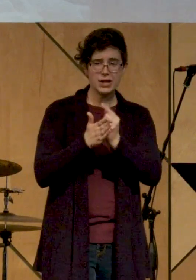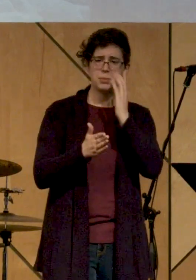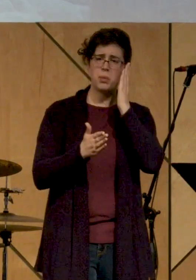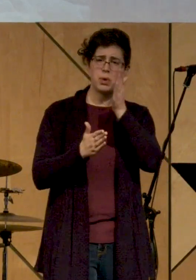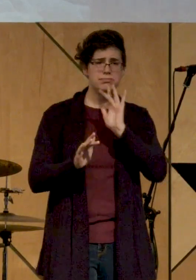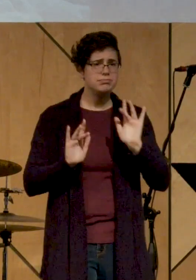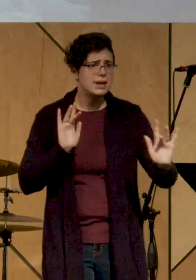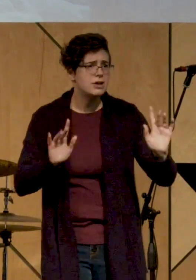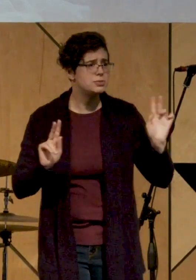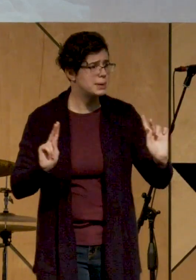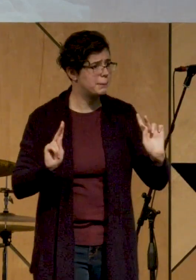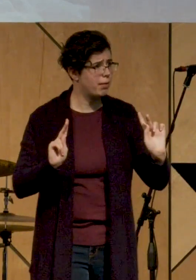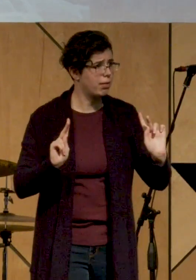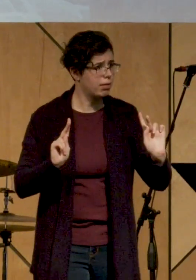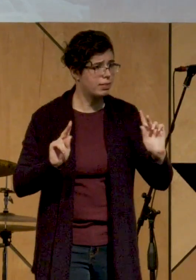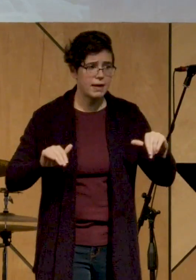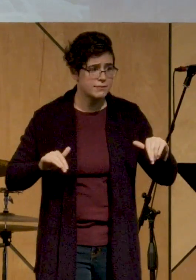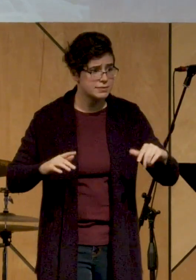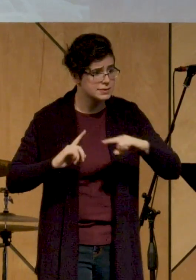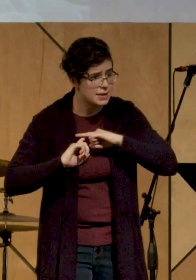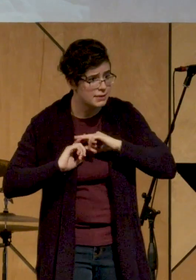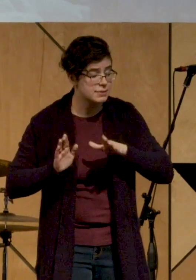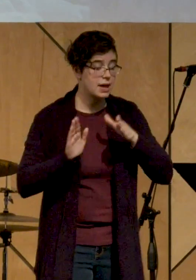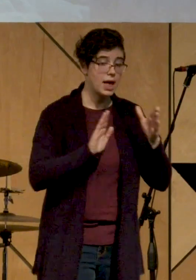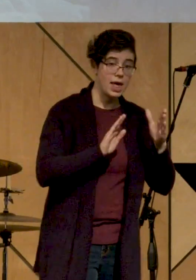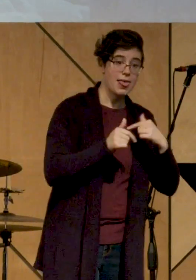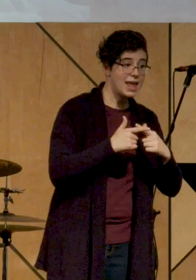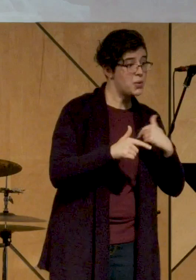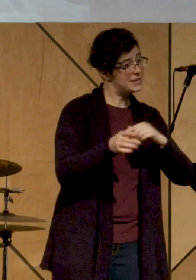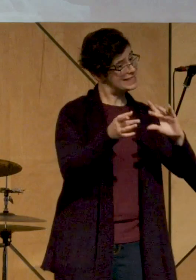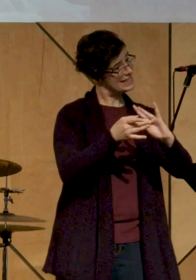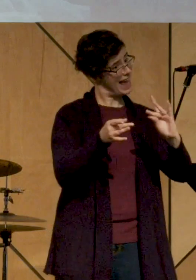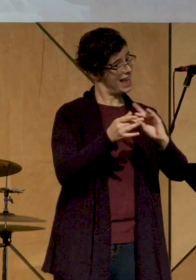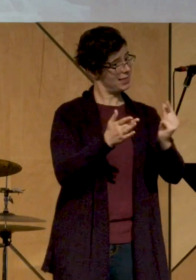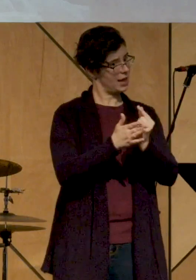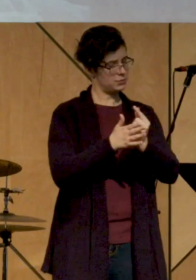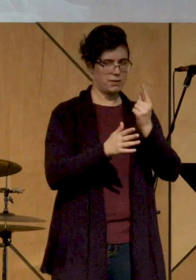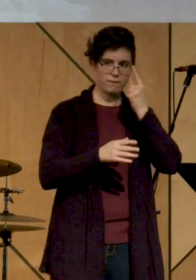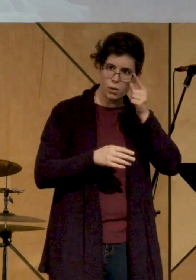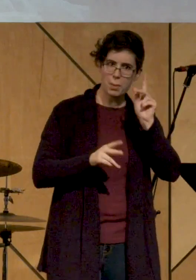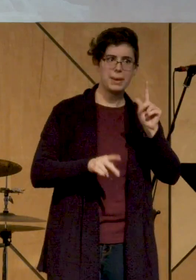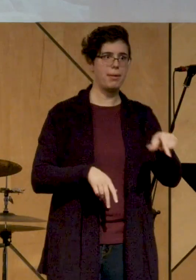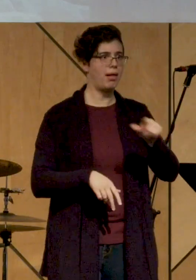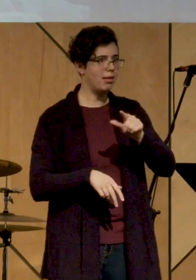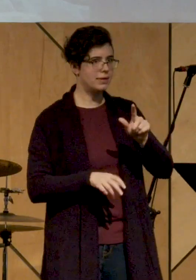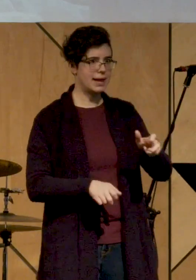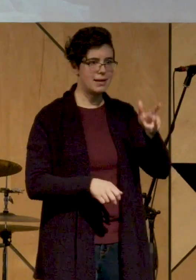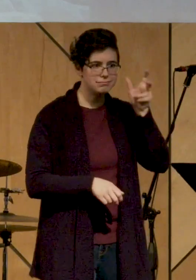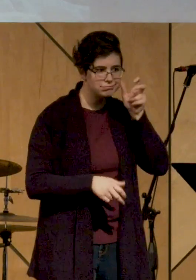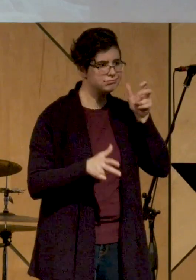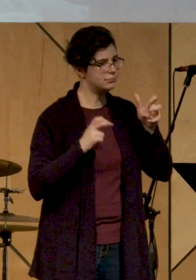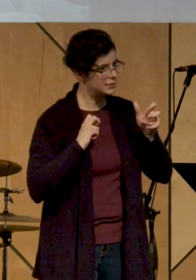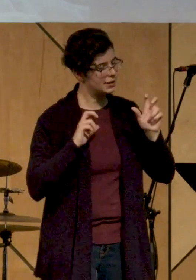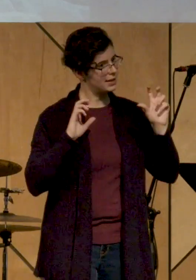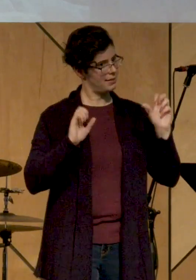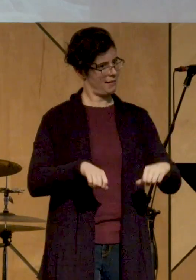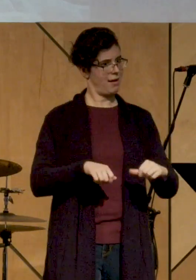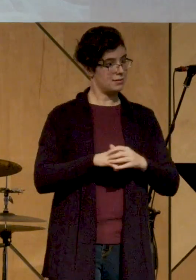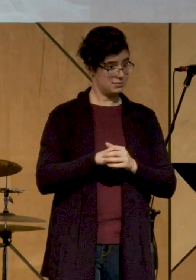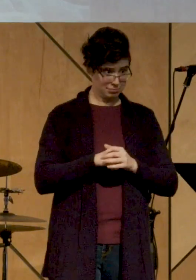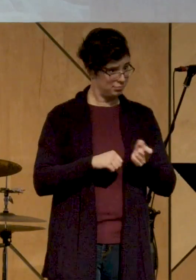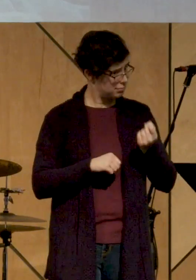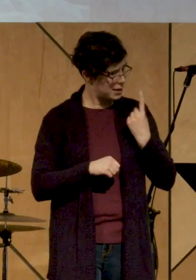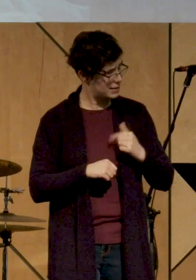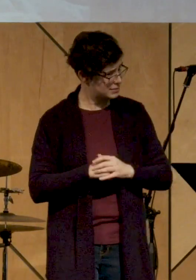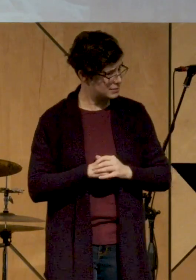new places, and then we say the gospel to people who will hear it so that it can take root in new places. You